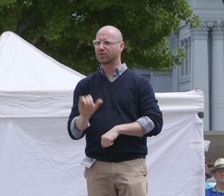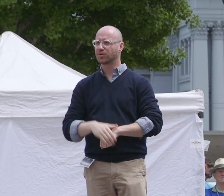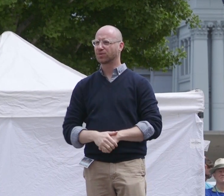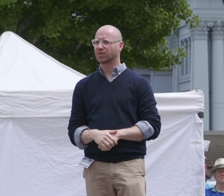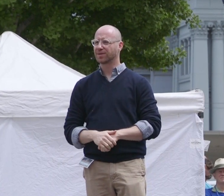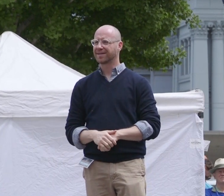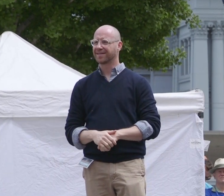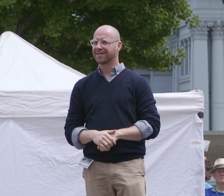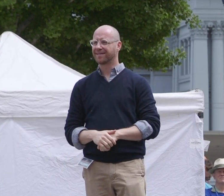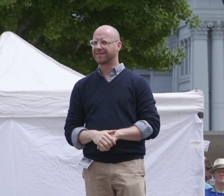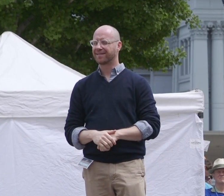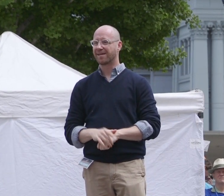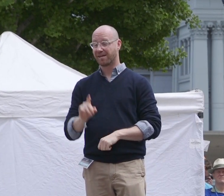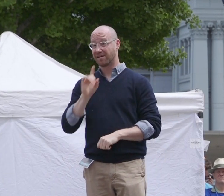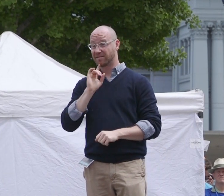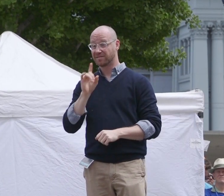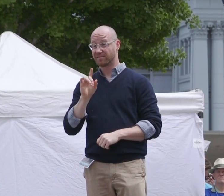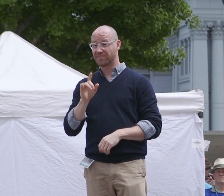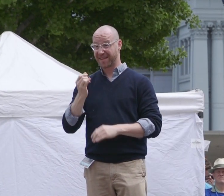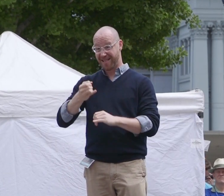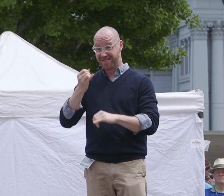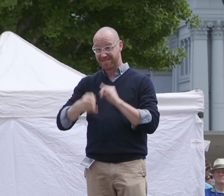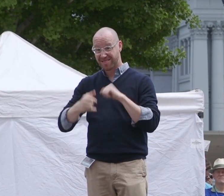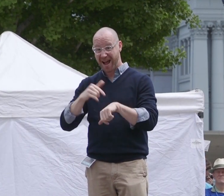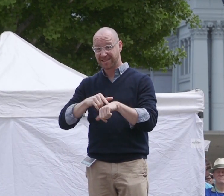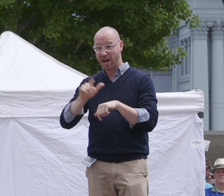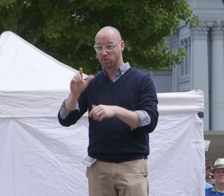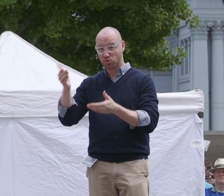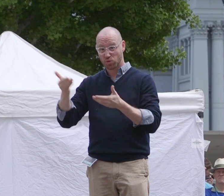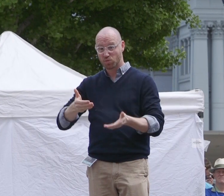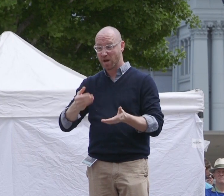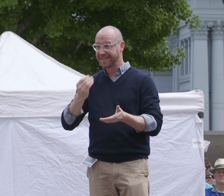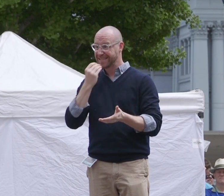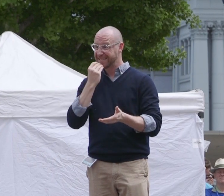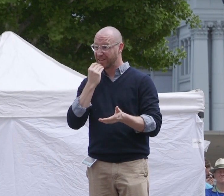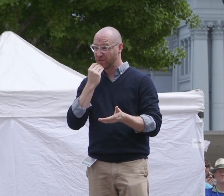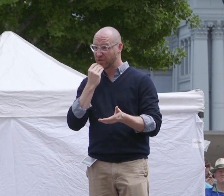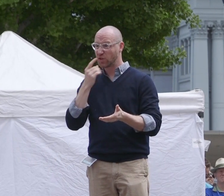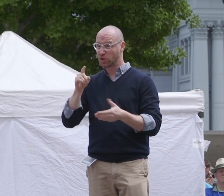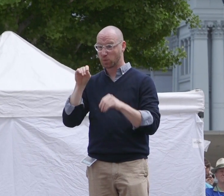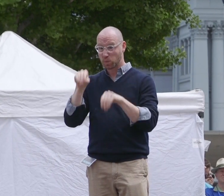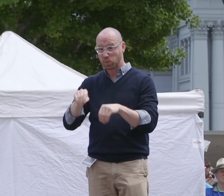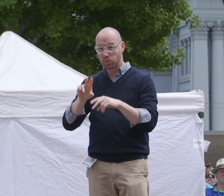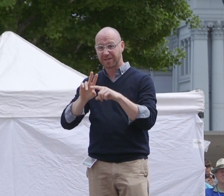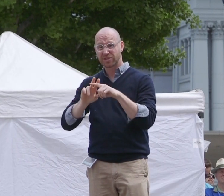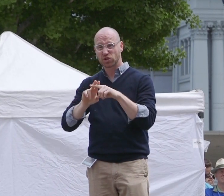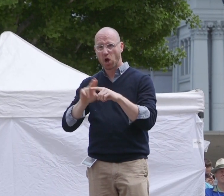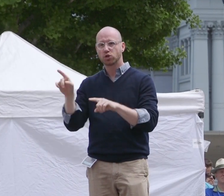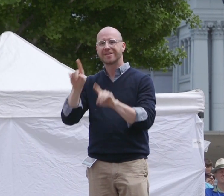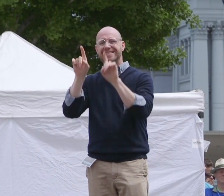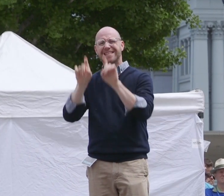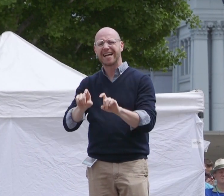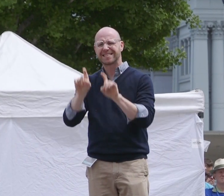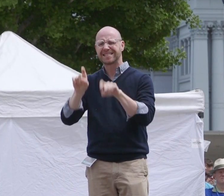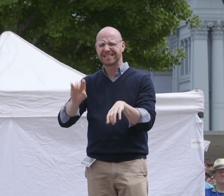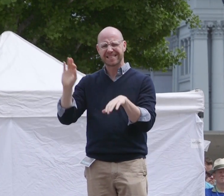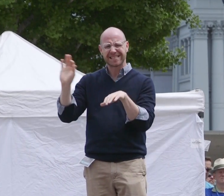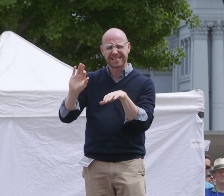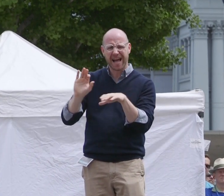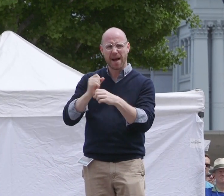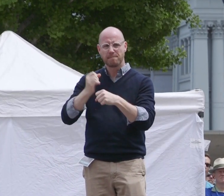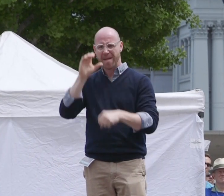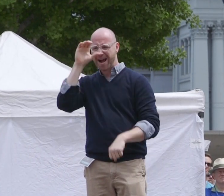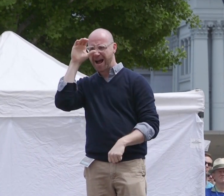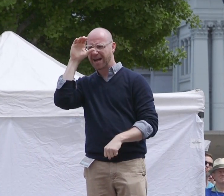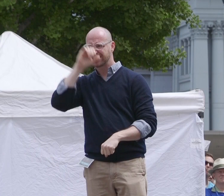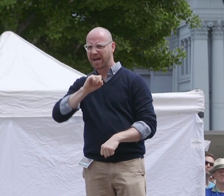Seriously, the last time you salted your food, you were testing, tasting, making assumptions, adding more salt when the